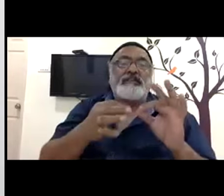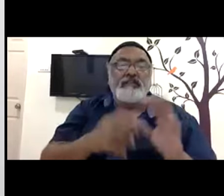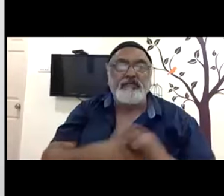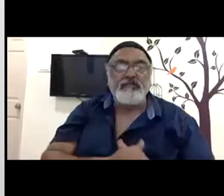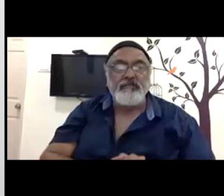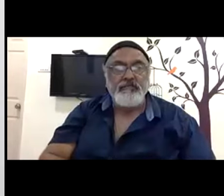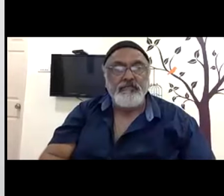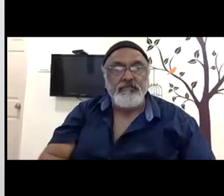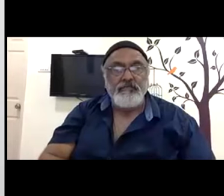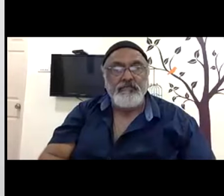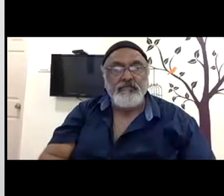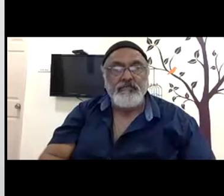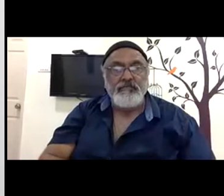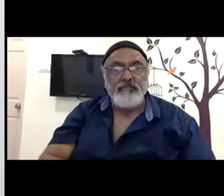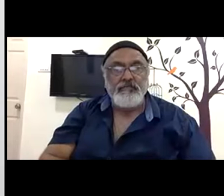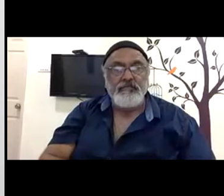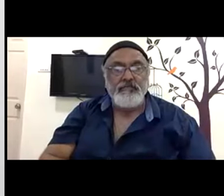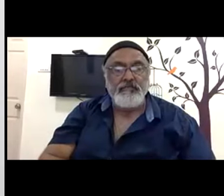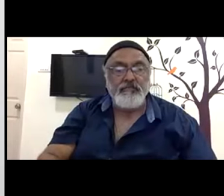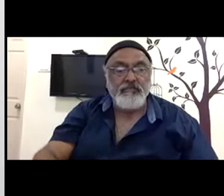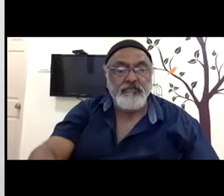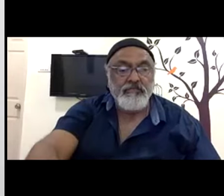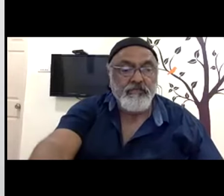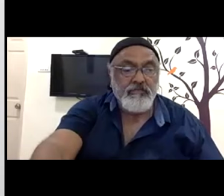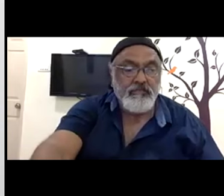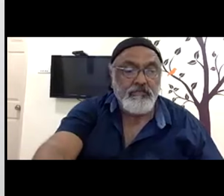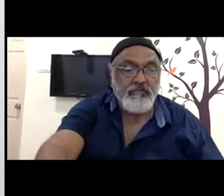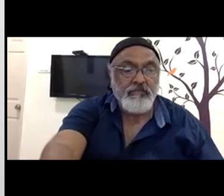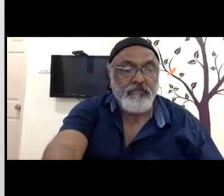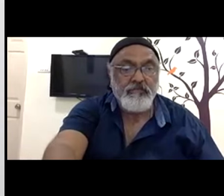Okay, so yeah, those are two very good,